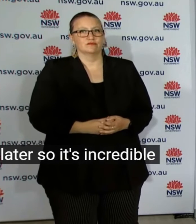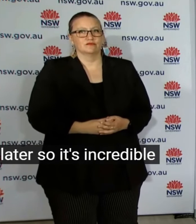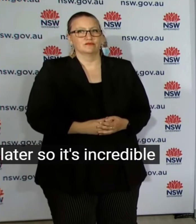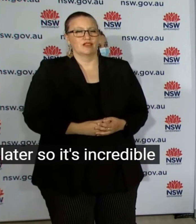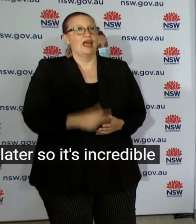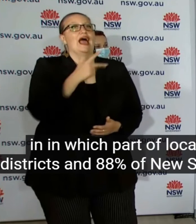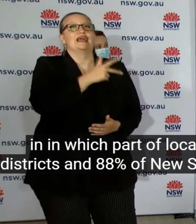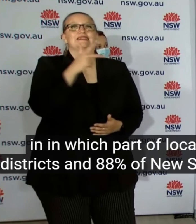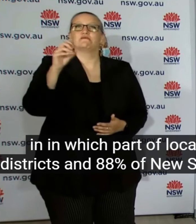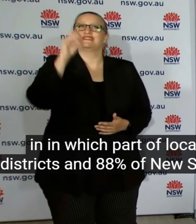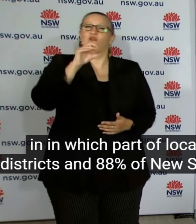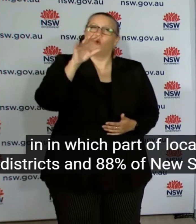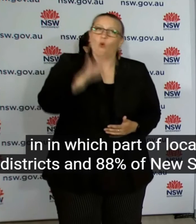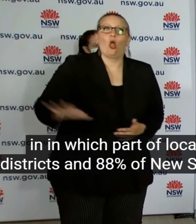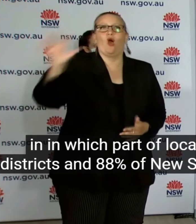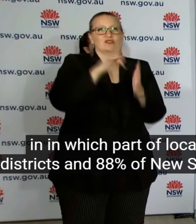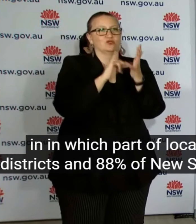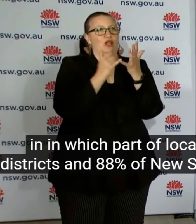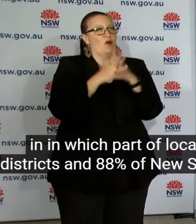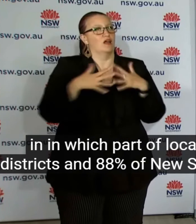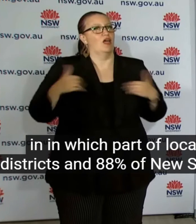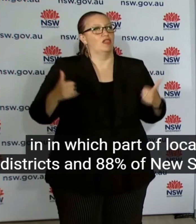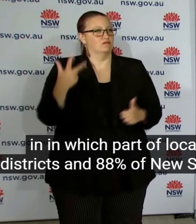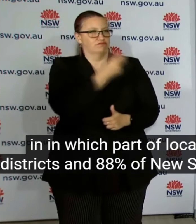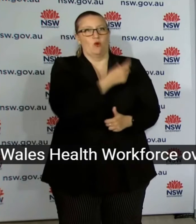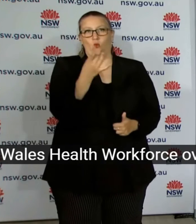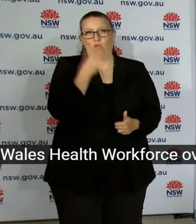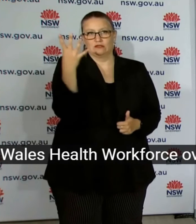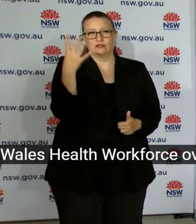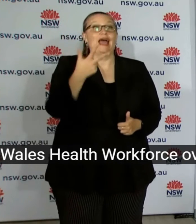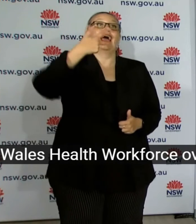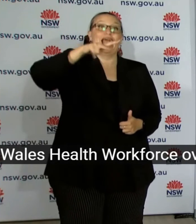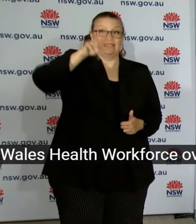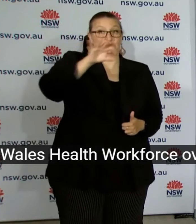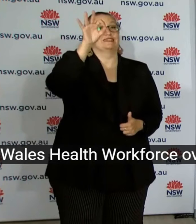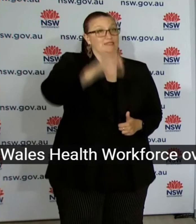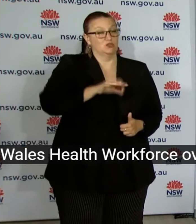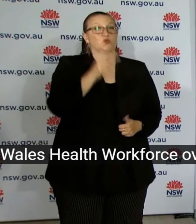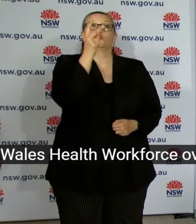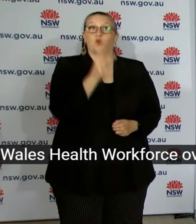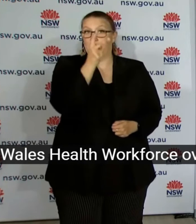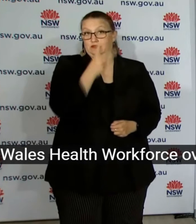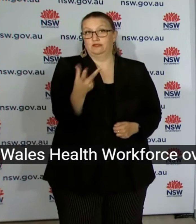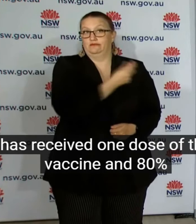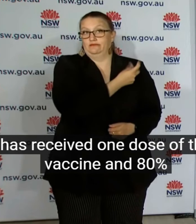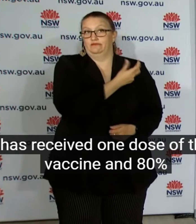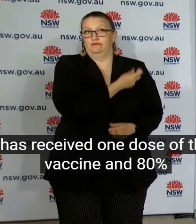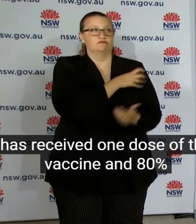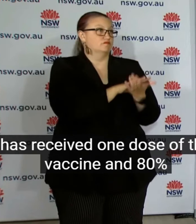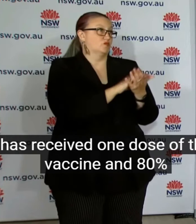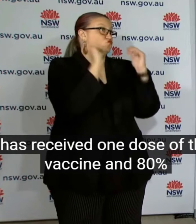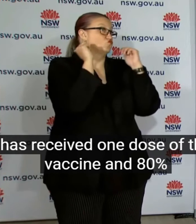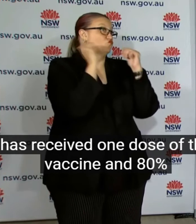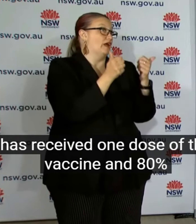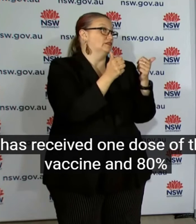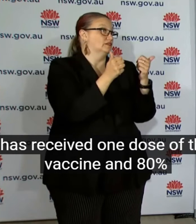workforce overall has received one dose of the vaccine, and 80% have received 2 doses. So it really is really positive. It's